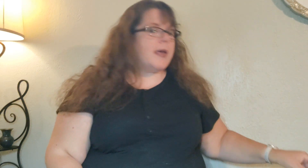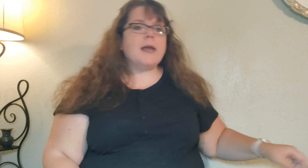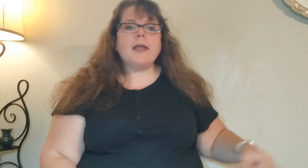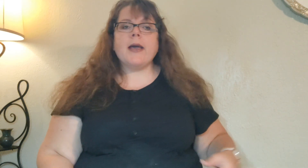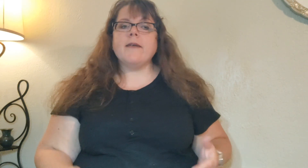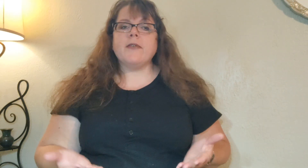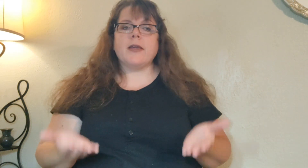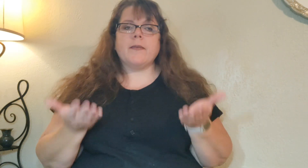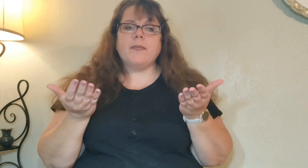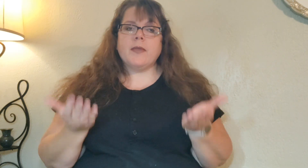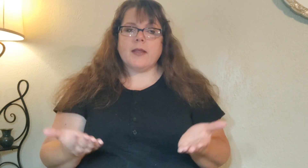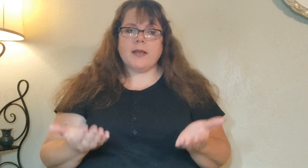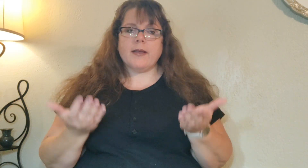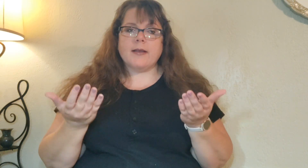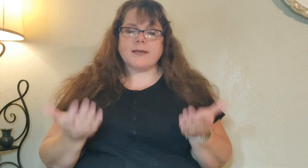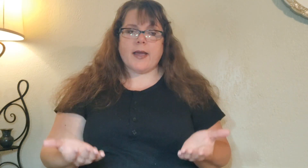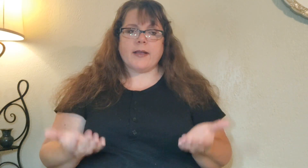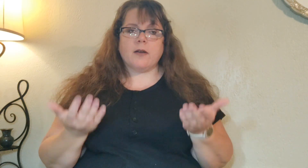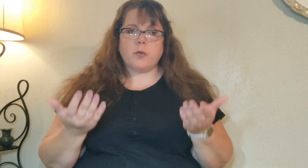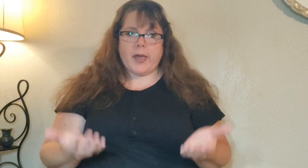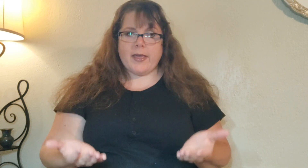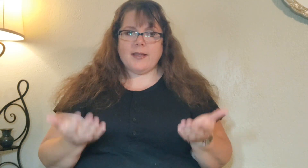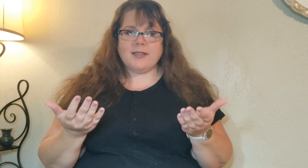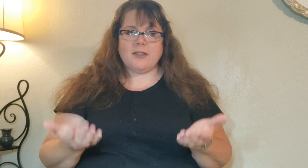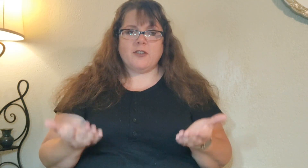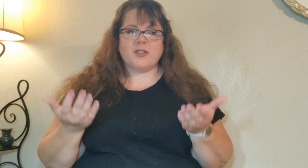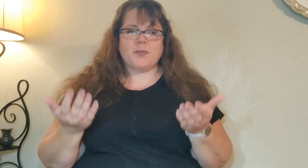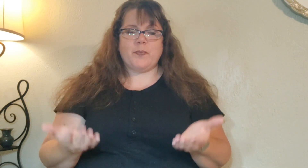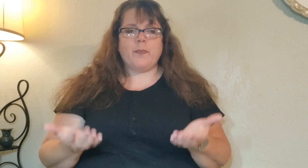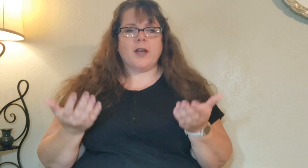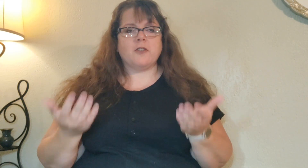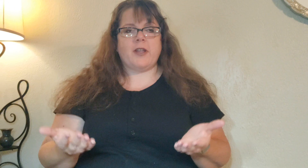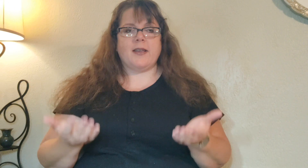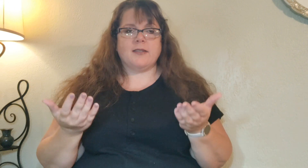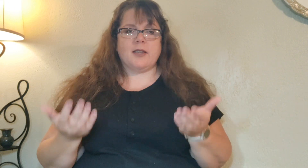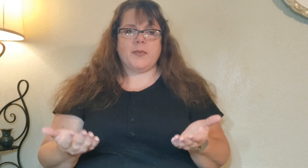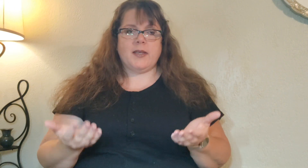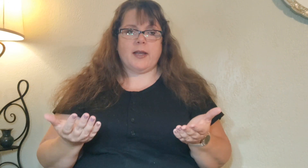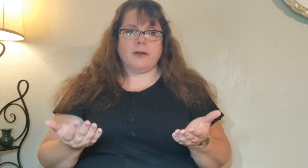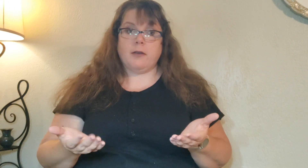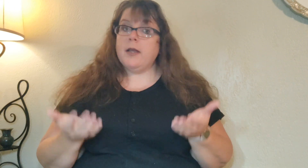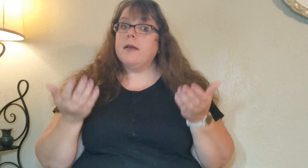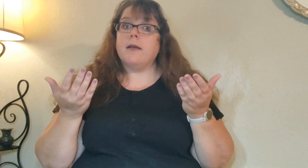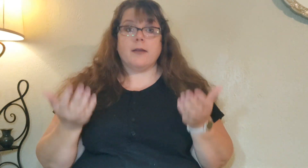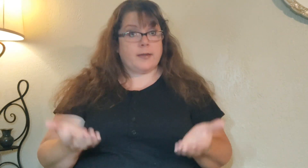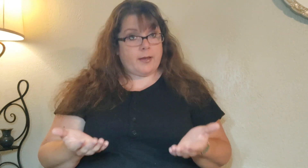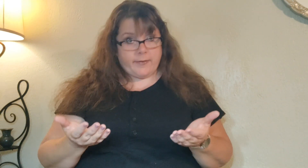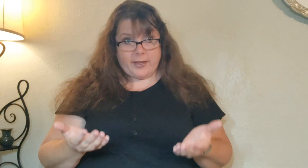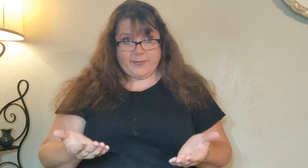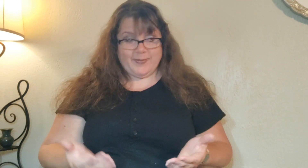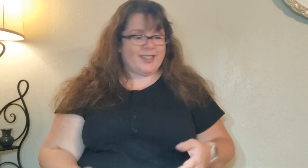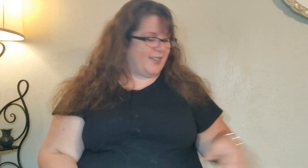And heavy is like a weight. You just bounce your hands up and down. It's heavy.